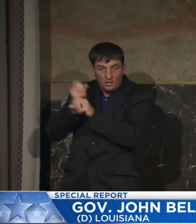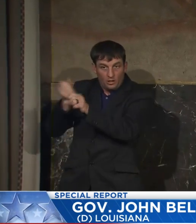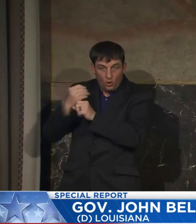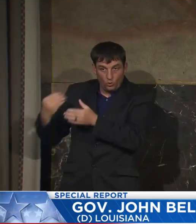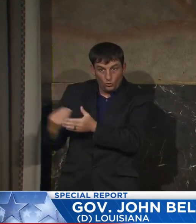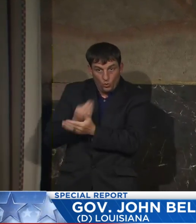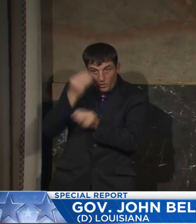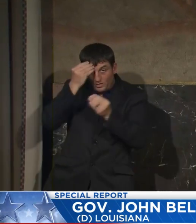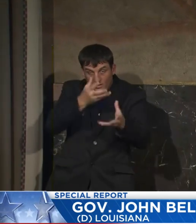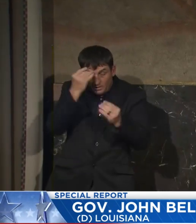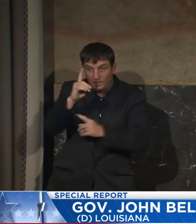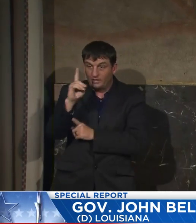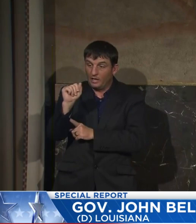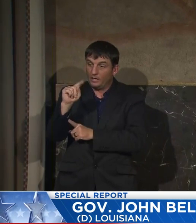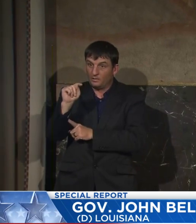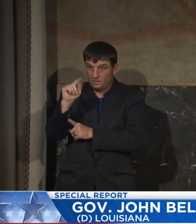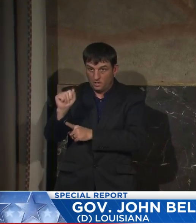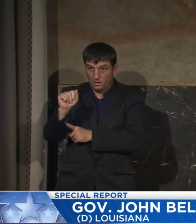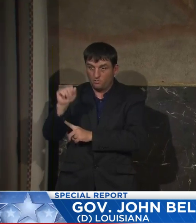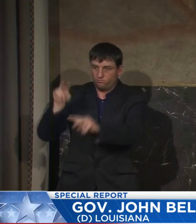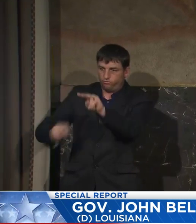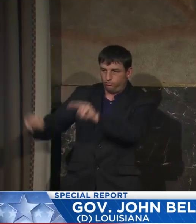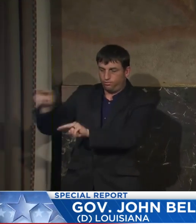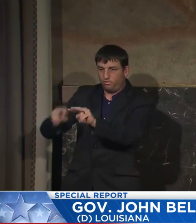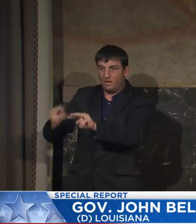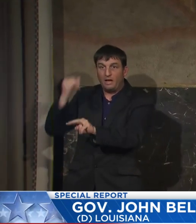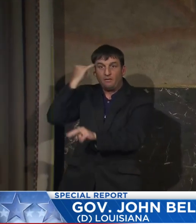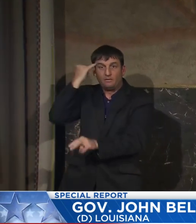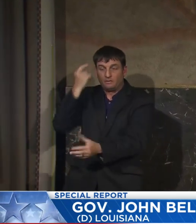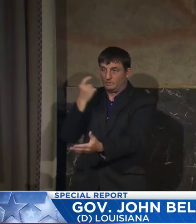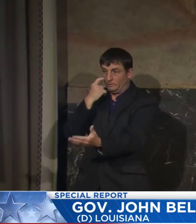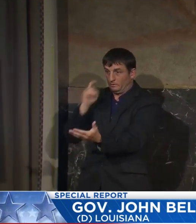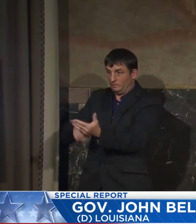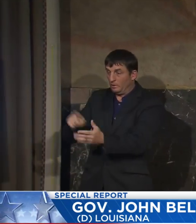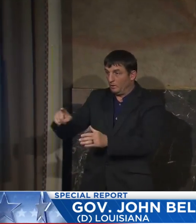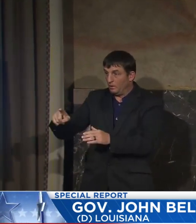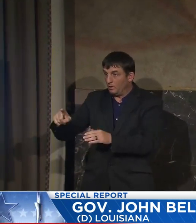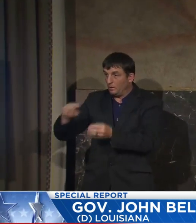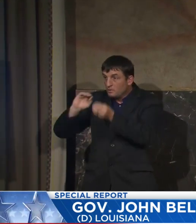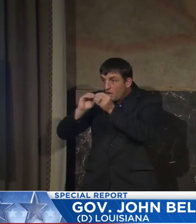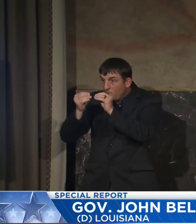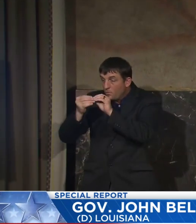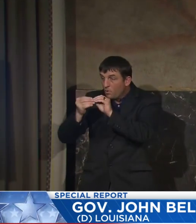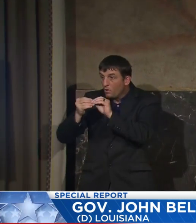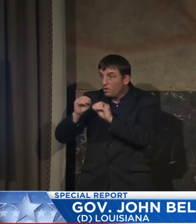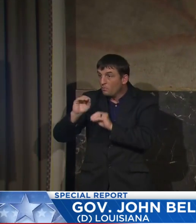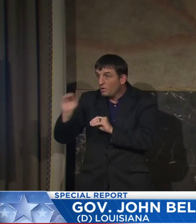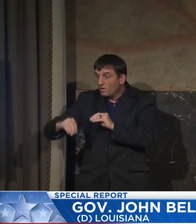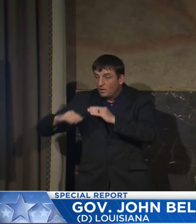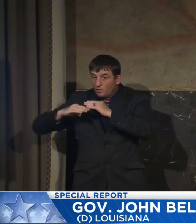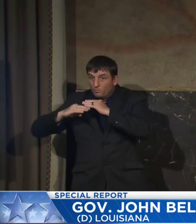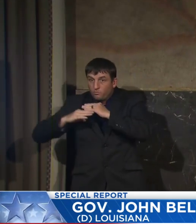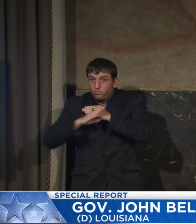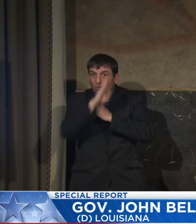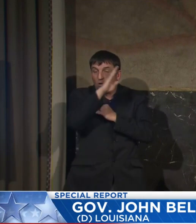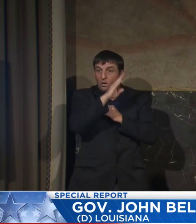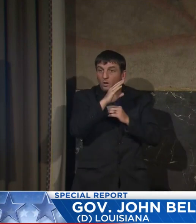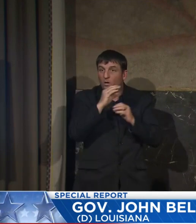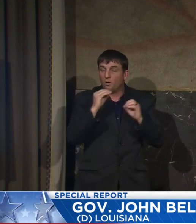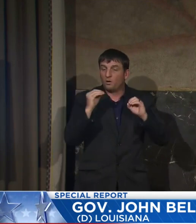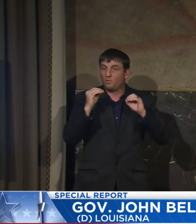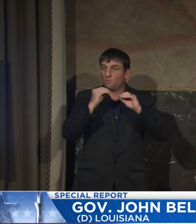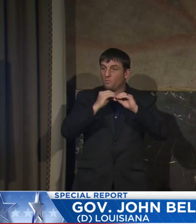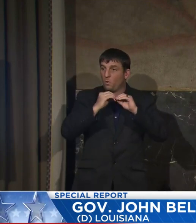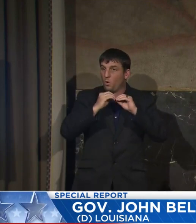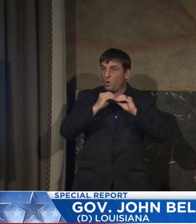if we saw a spike in cases and that was more than you would expect to see just because you were